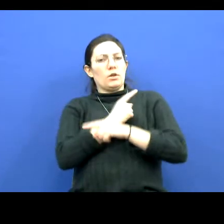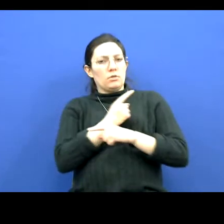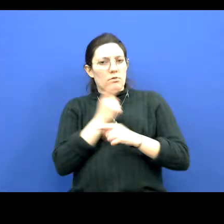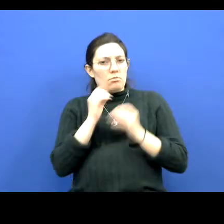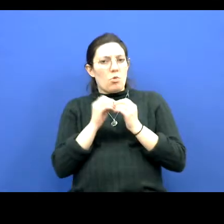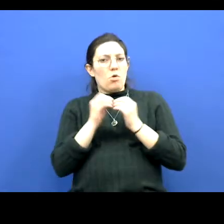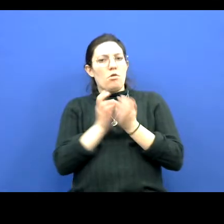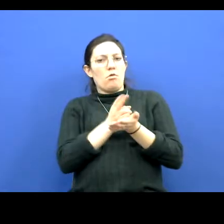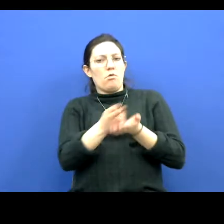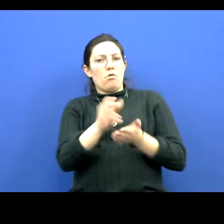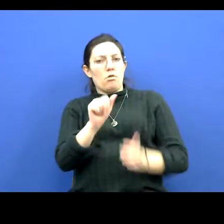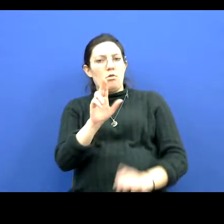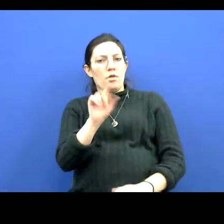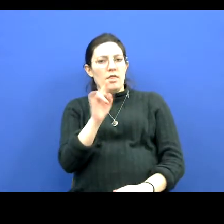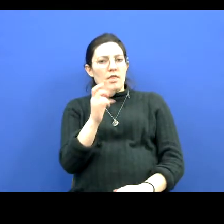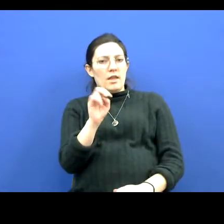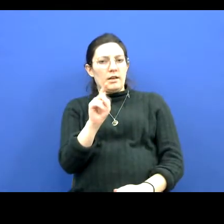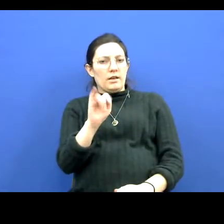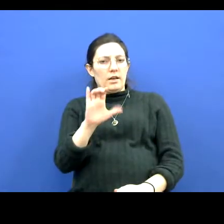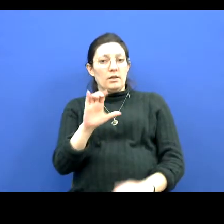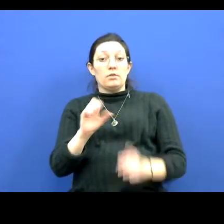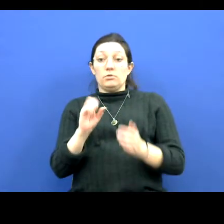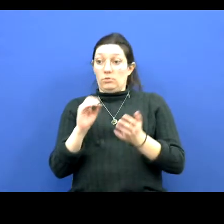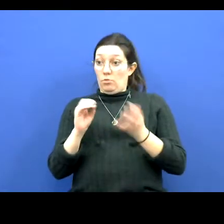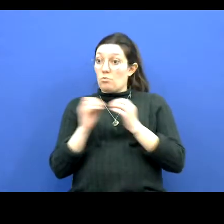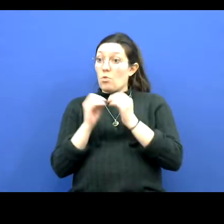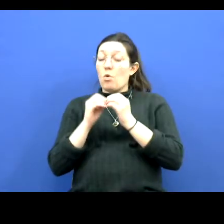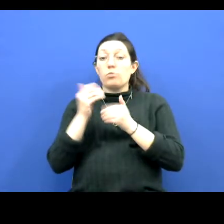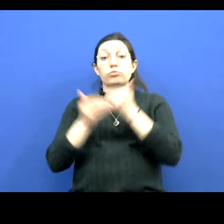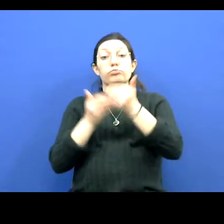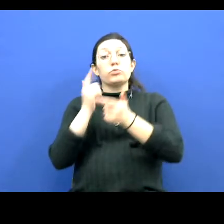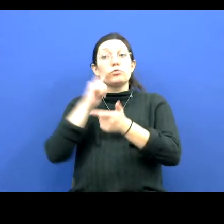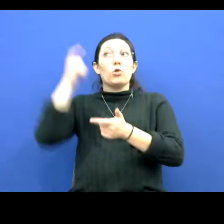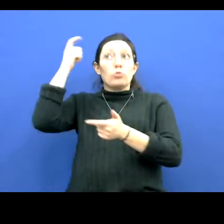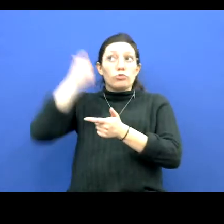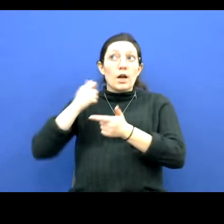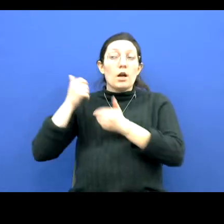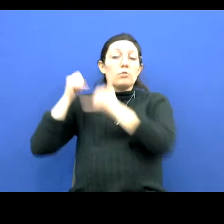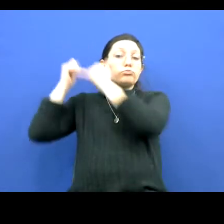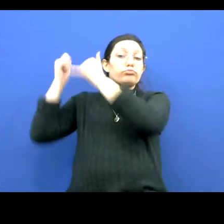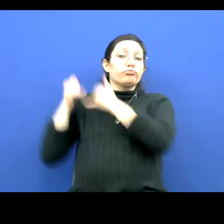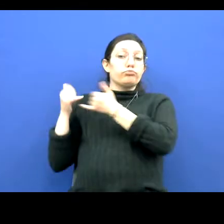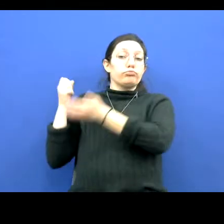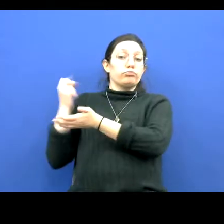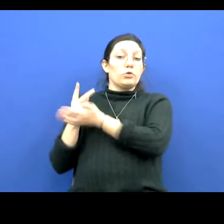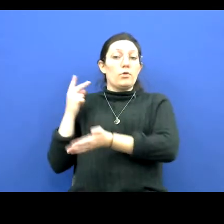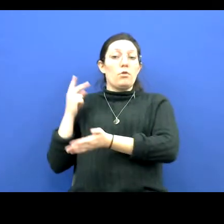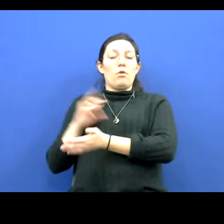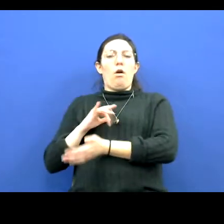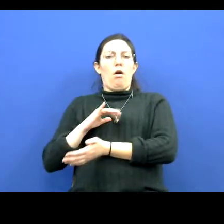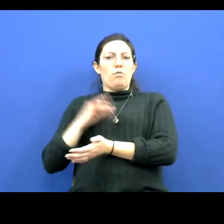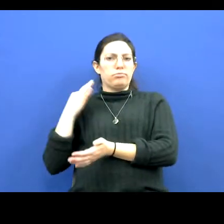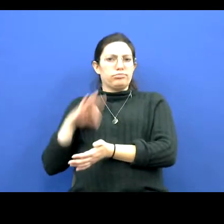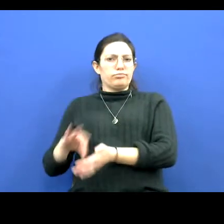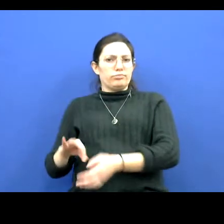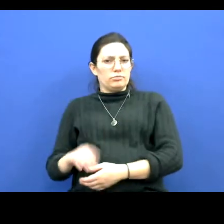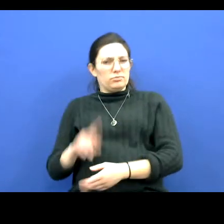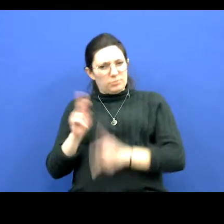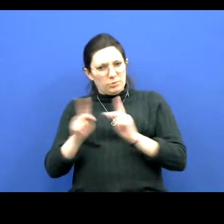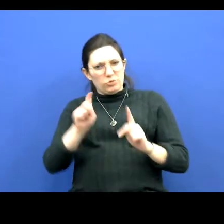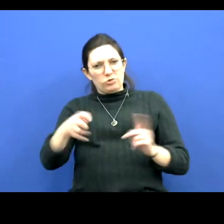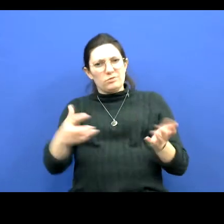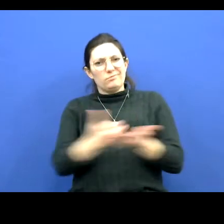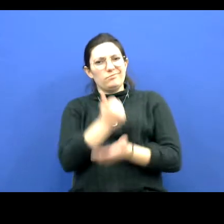having simplified procedures to get grants and all that kind of stuff is a benefit I think that everybody should take